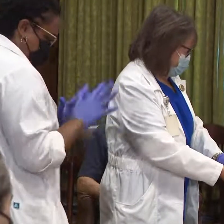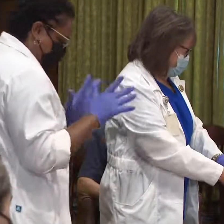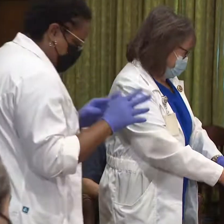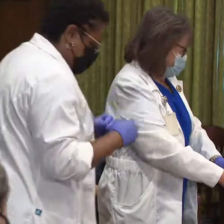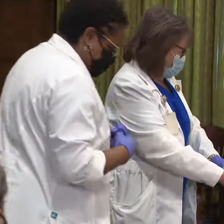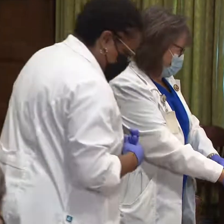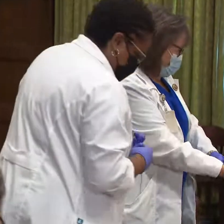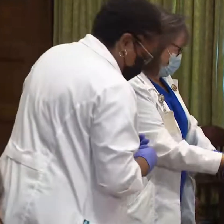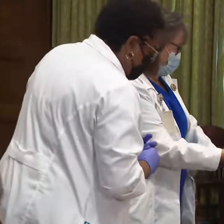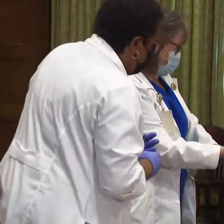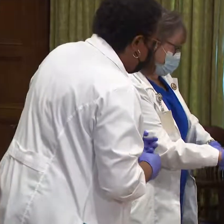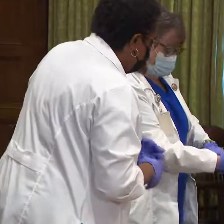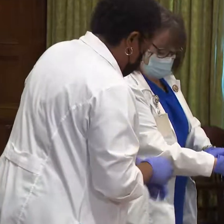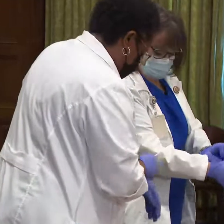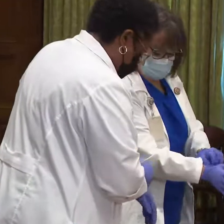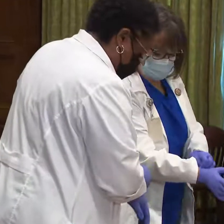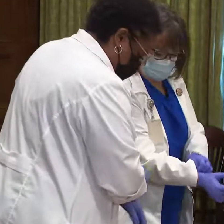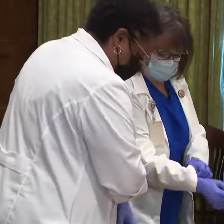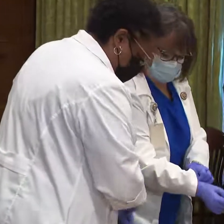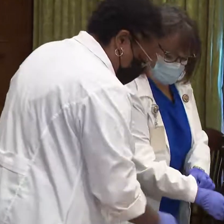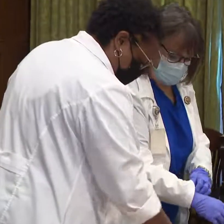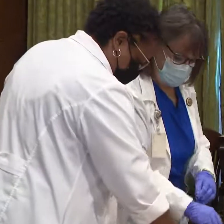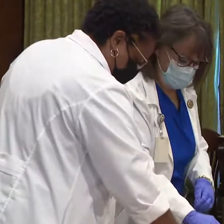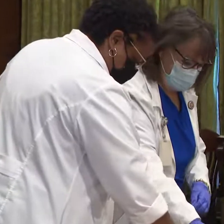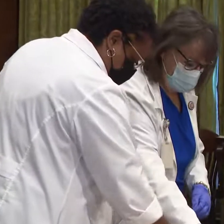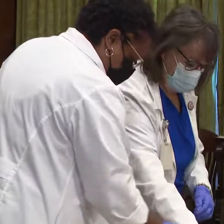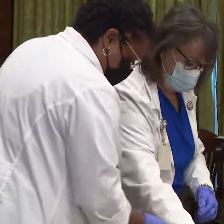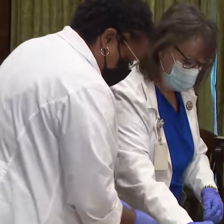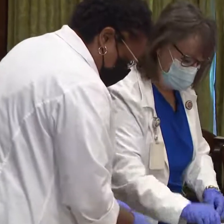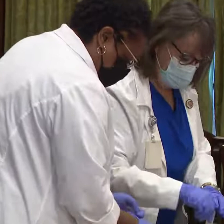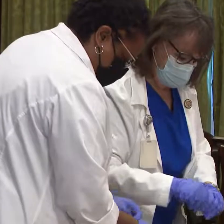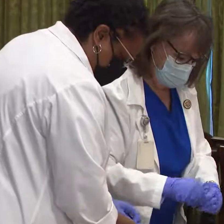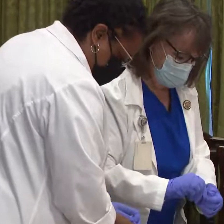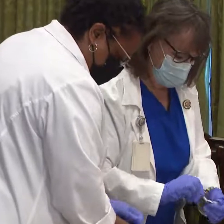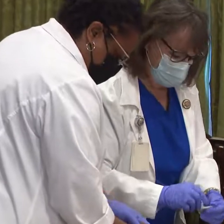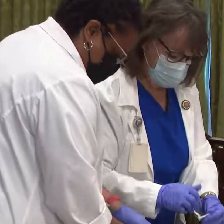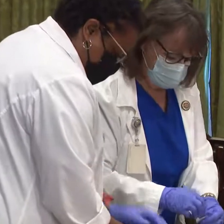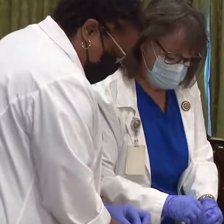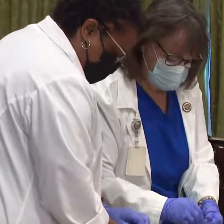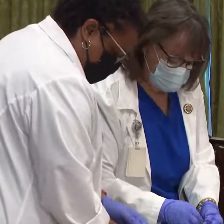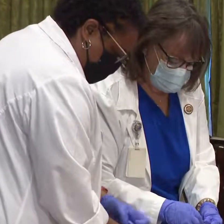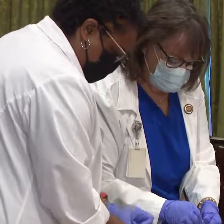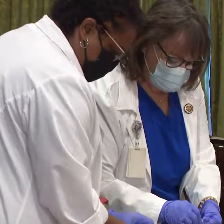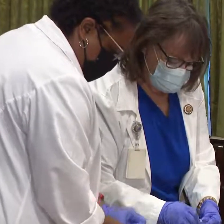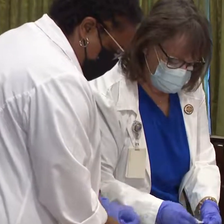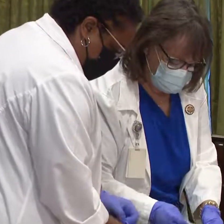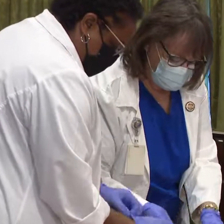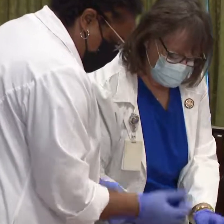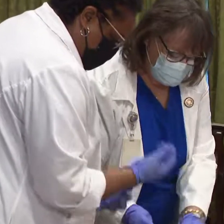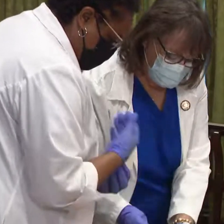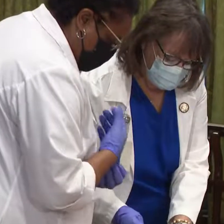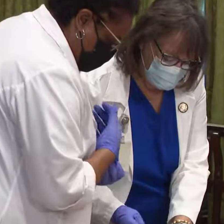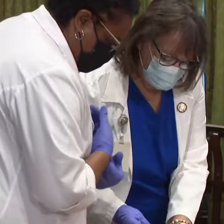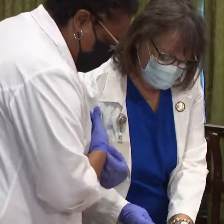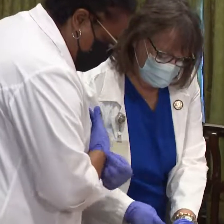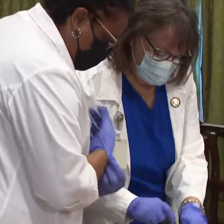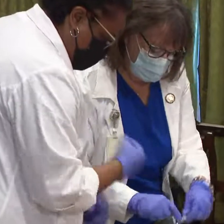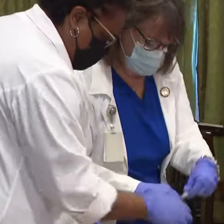What's that? Did you do okay after your Yeah, last shot? not a problem at all. Good deal.